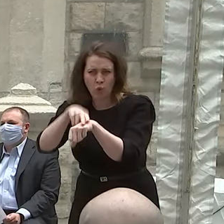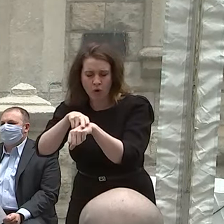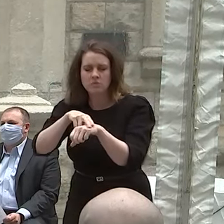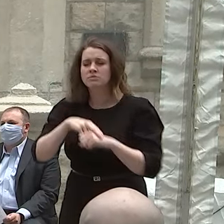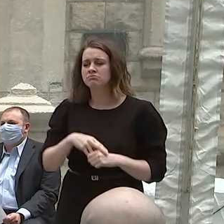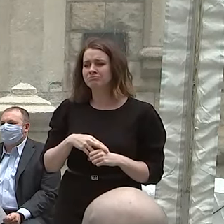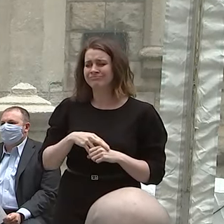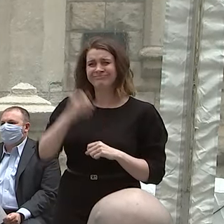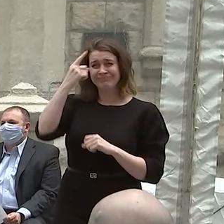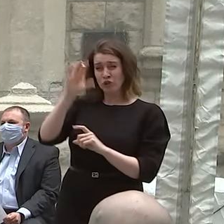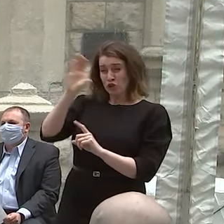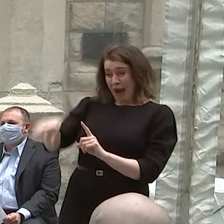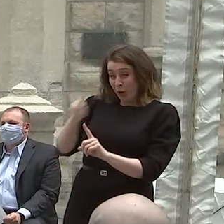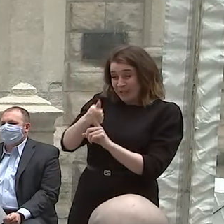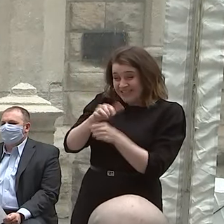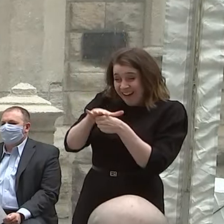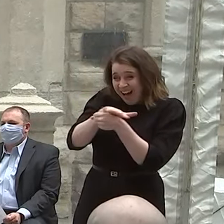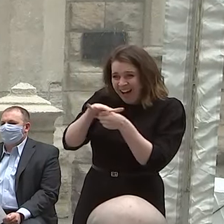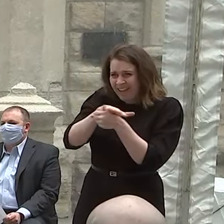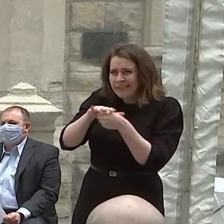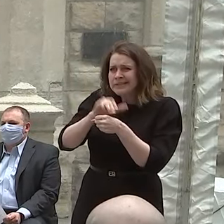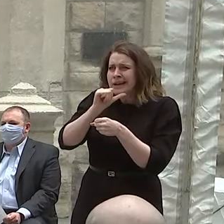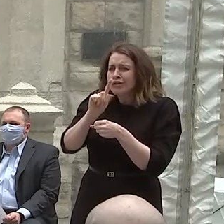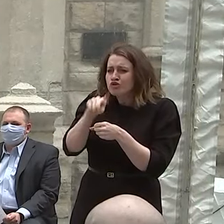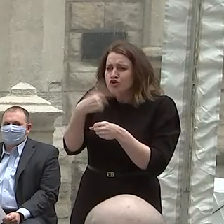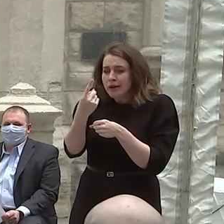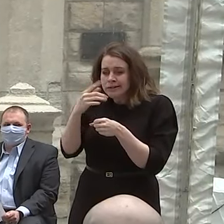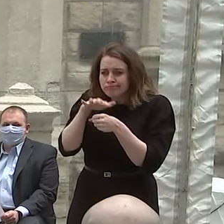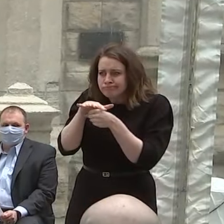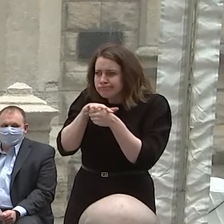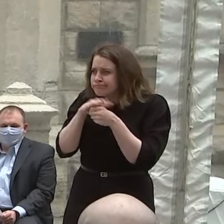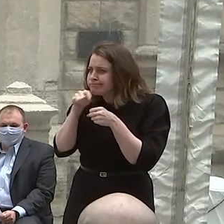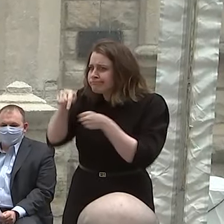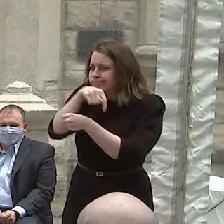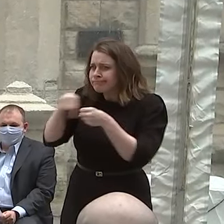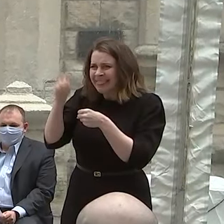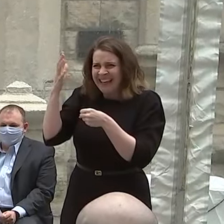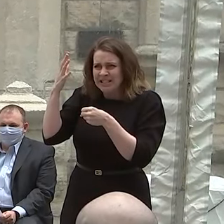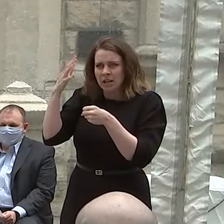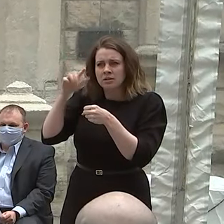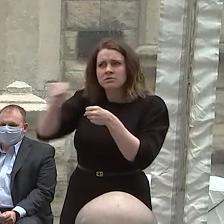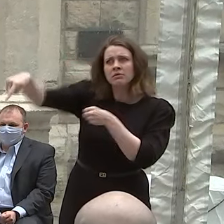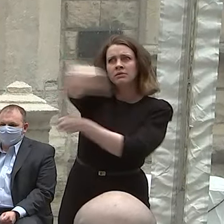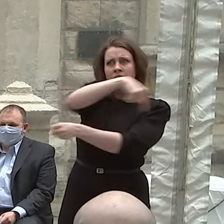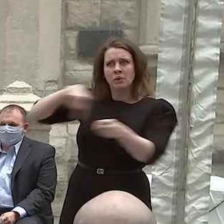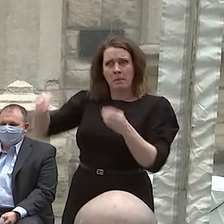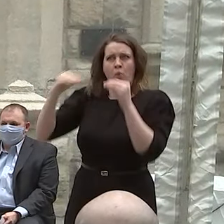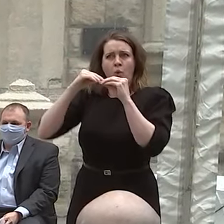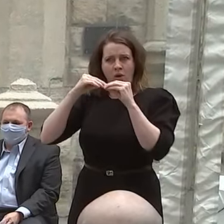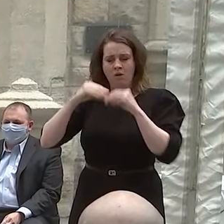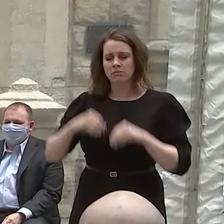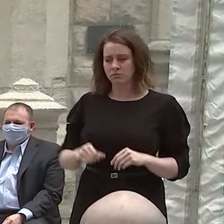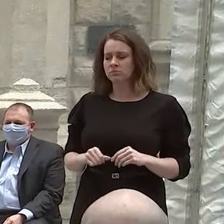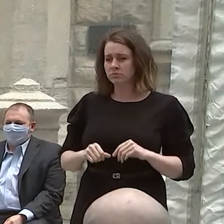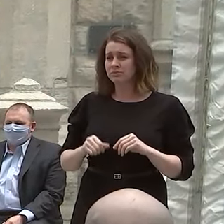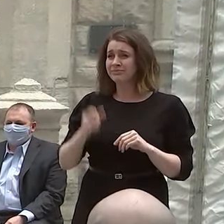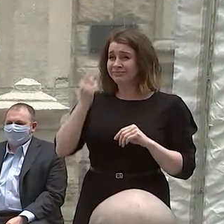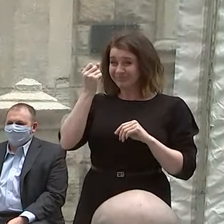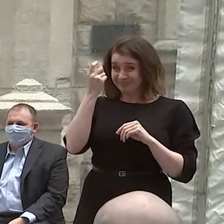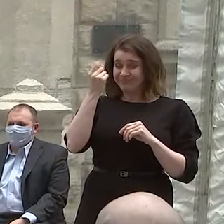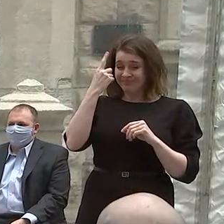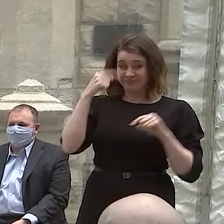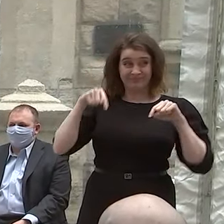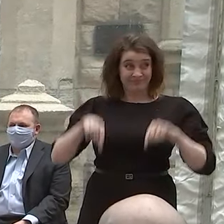Chicago is so much more than our mere municipal boundaries. As Chicago goes, so does the